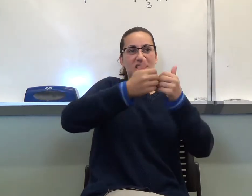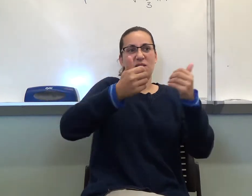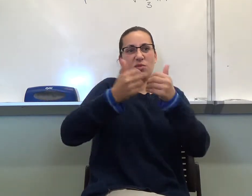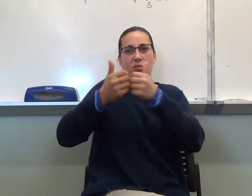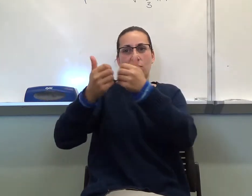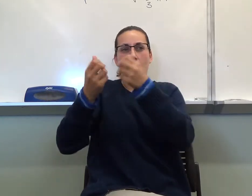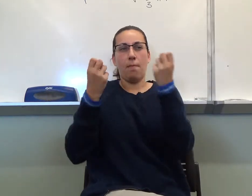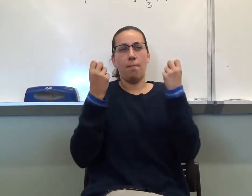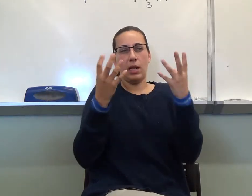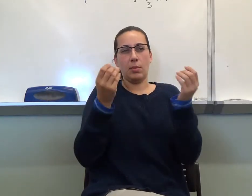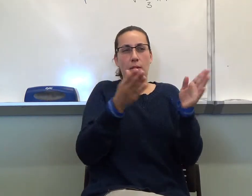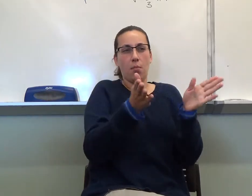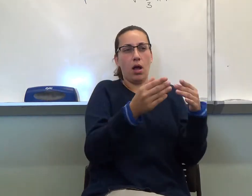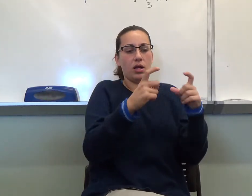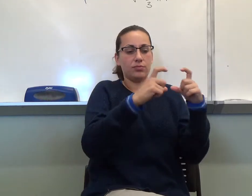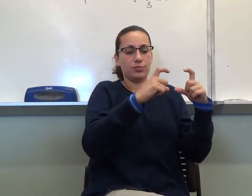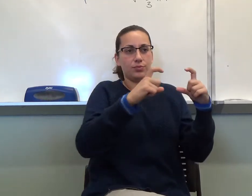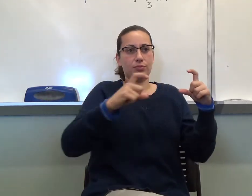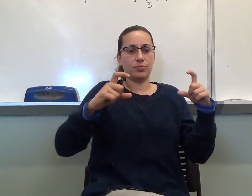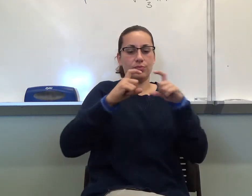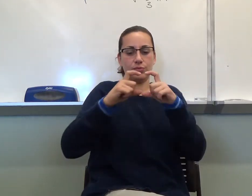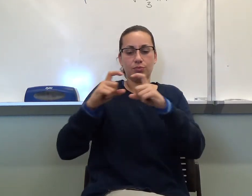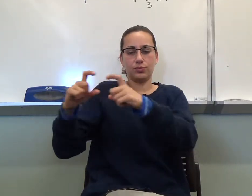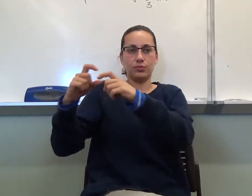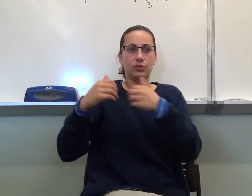So you've got this kind of an arrangement.